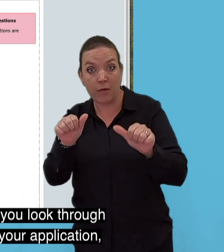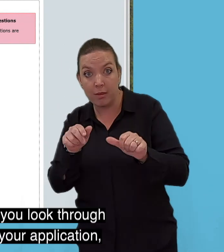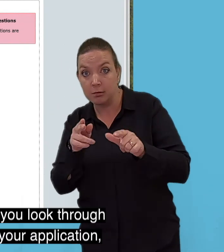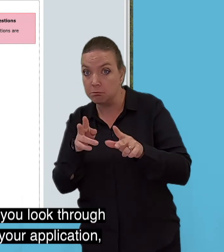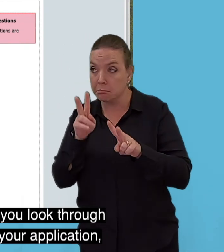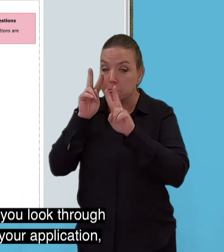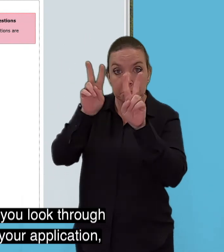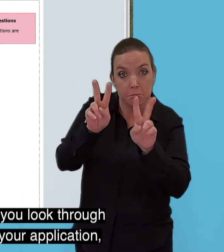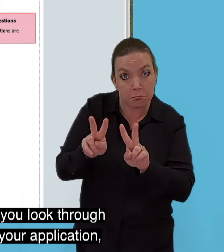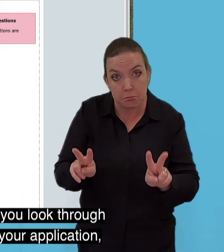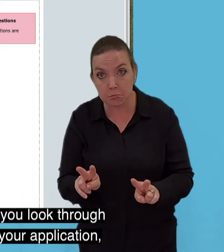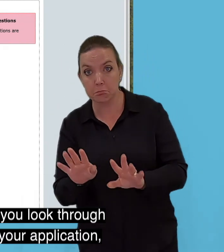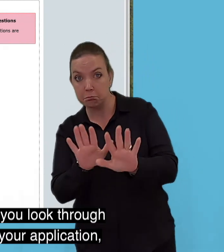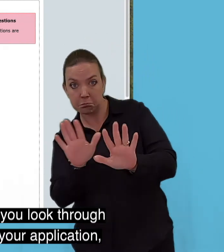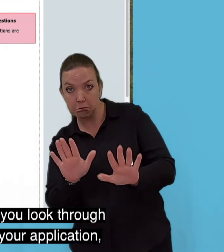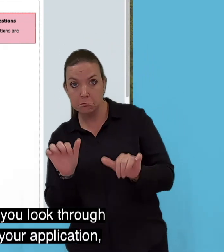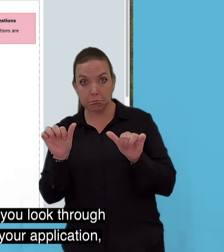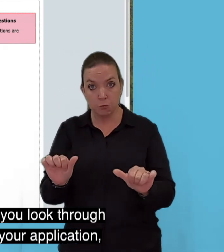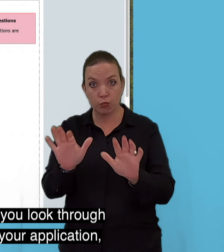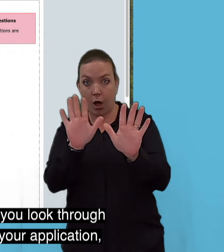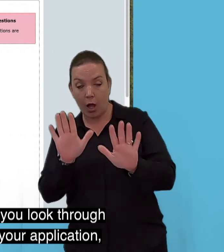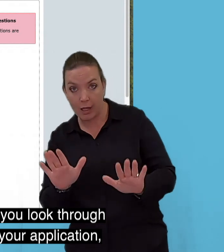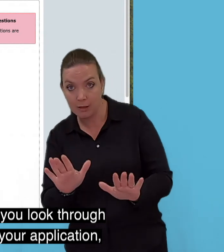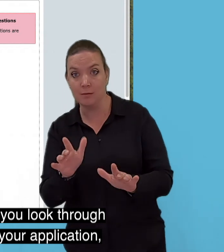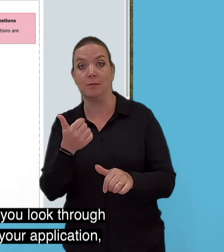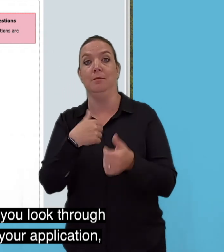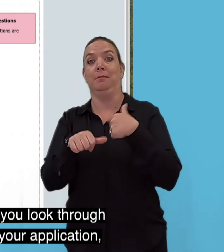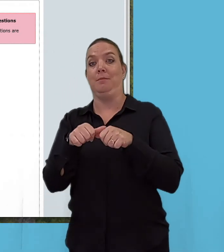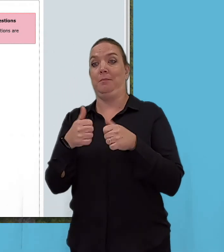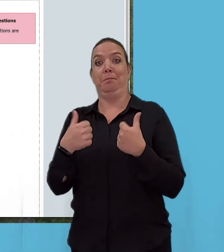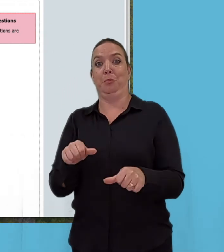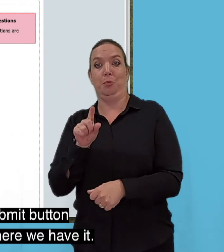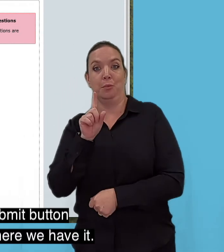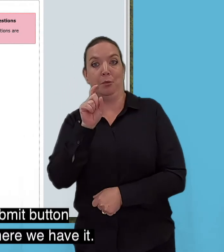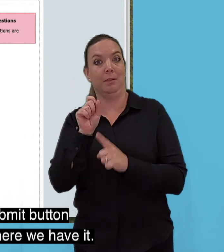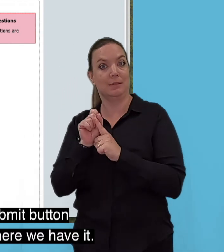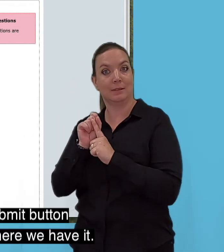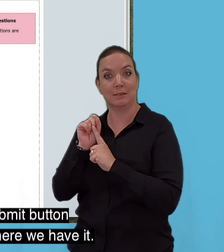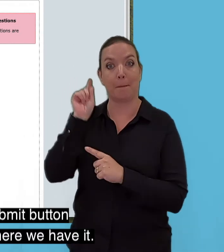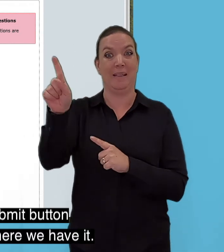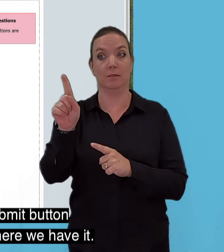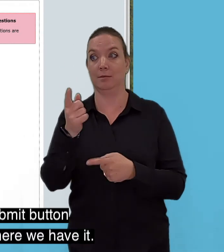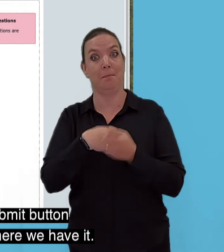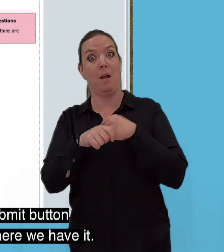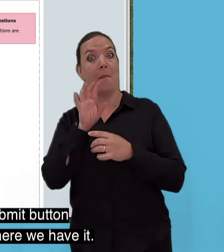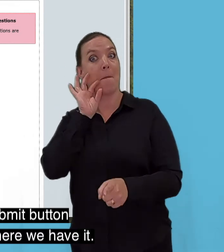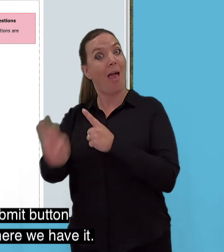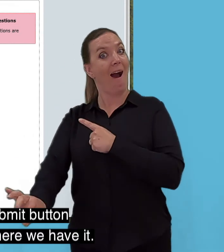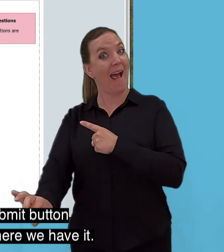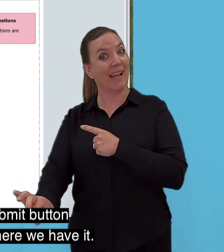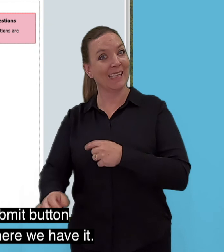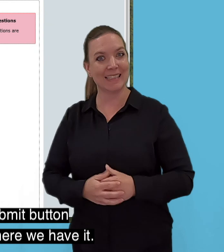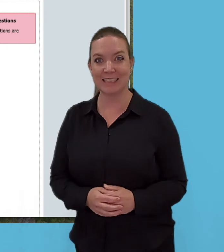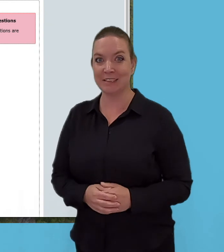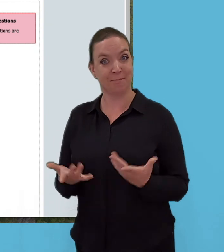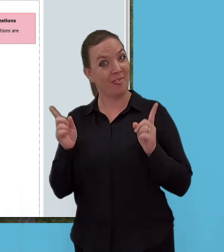So once you're happy with it, and once you look through all of the different things you've put in your application, then you can press the magic Submit button, and you've